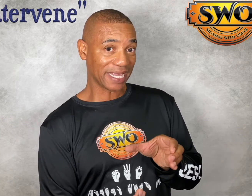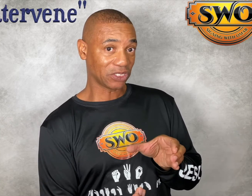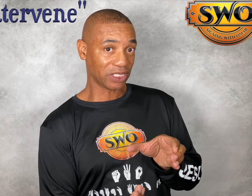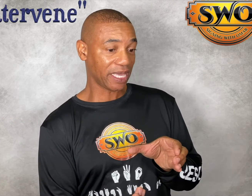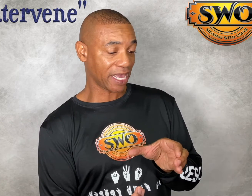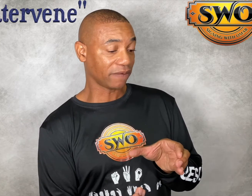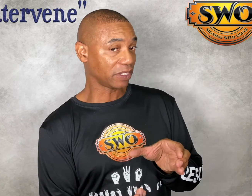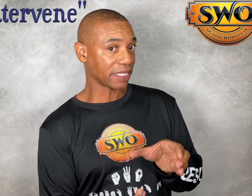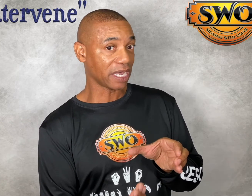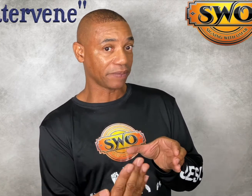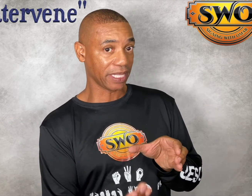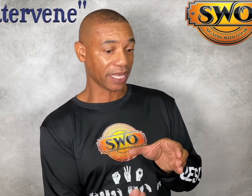C hand of the non-dominant hand.